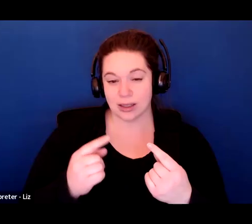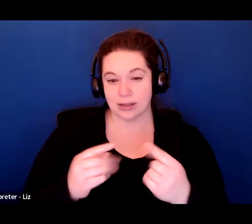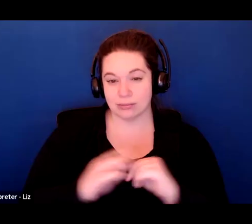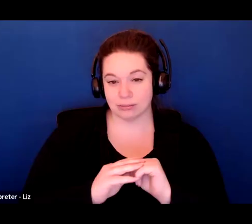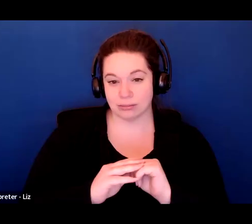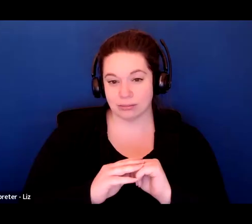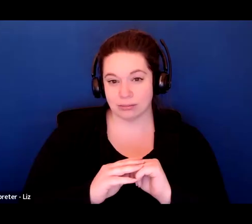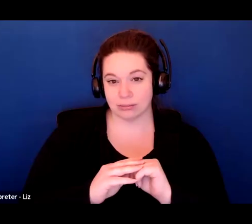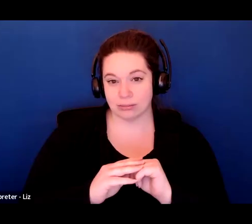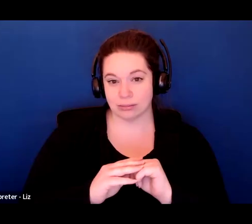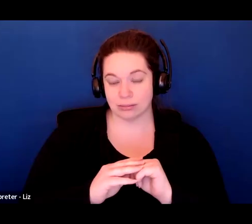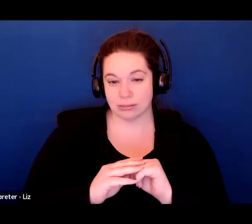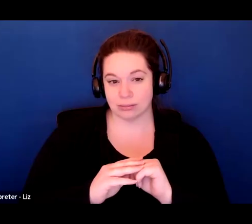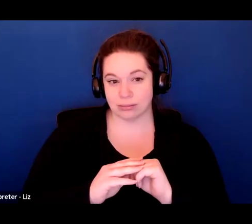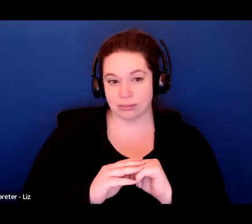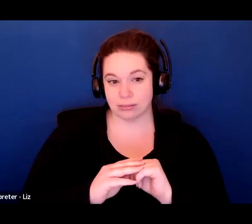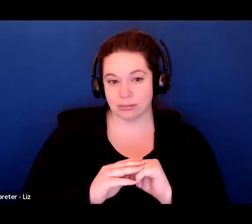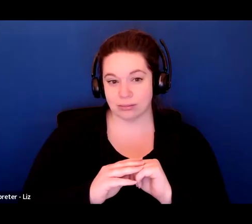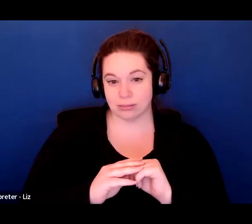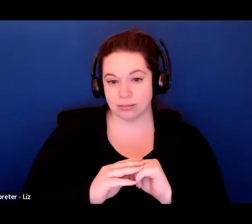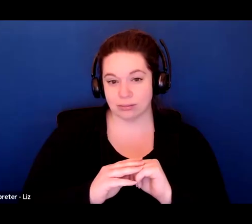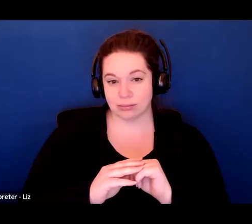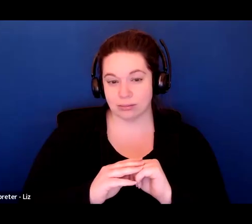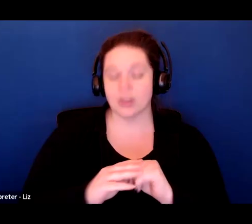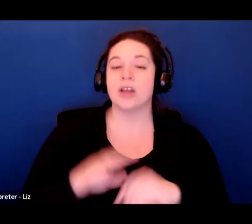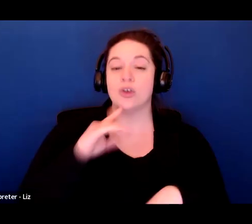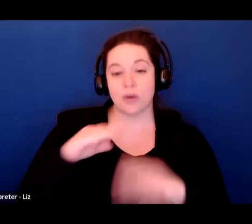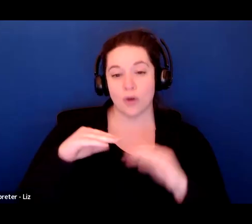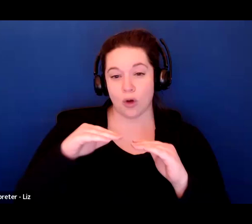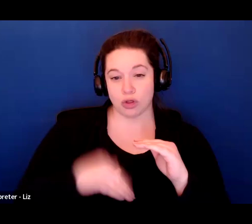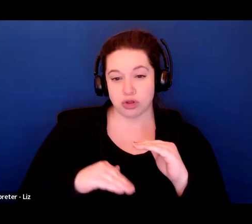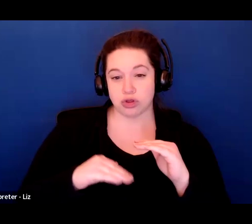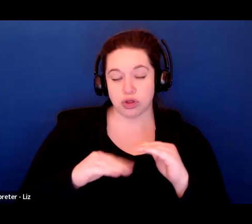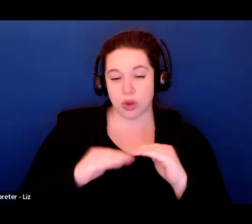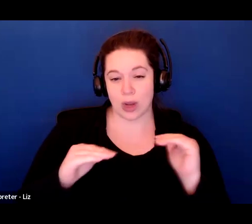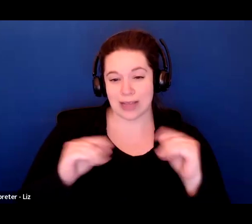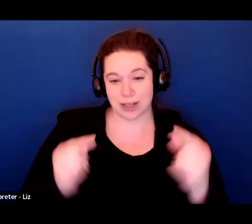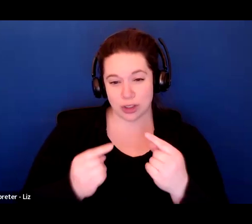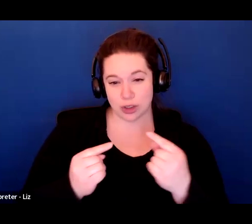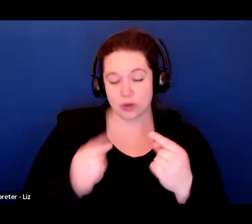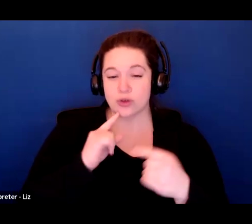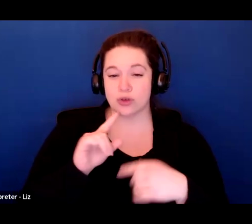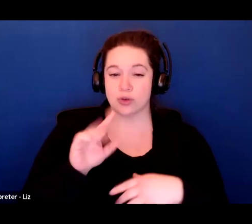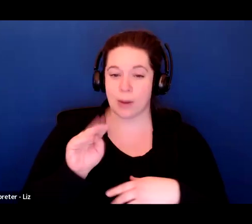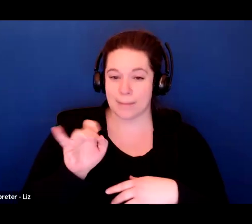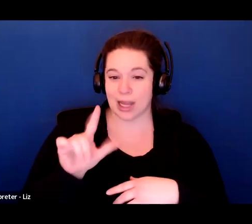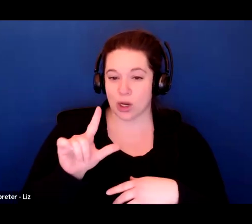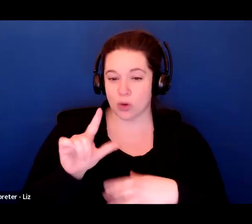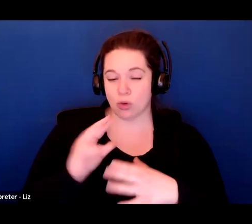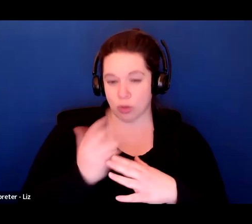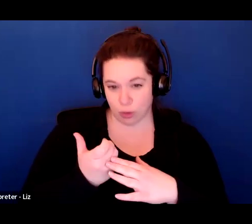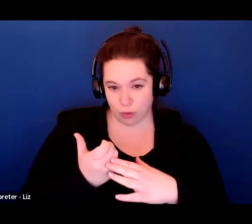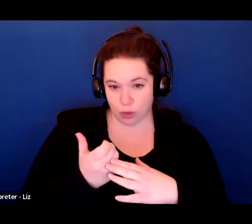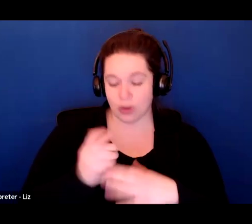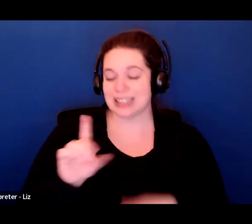it is you're just going to do manual removal. The suppositories are not going to work. Digital stimulation is not going to work. If you